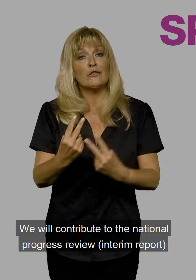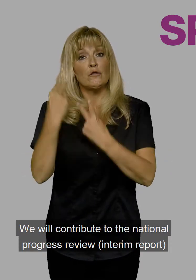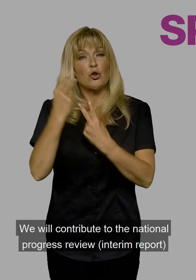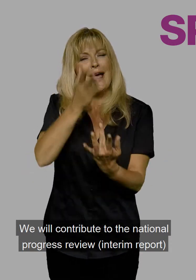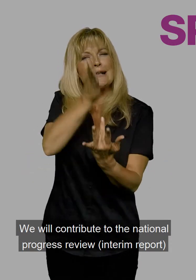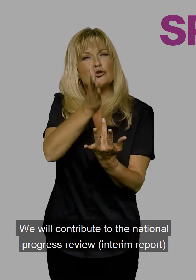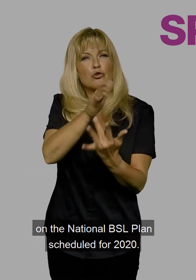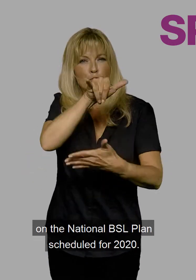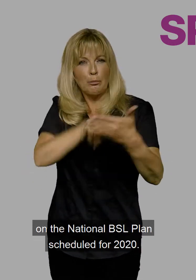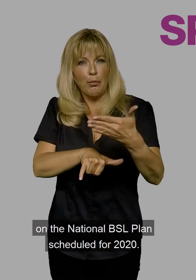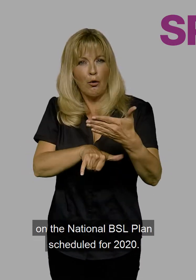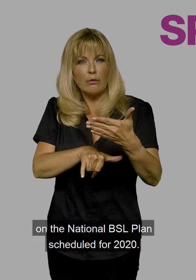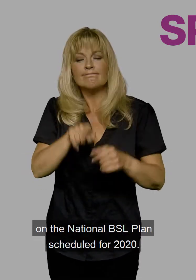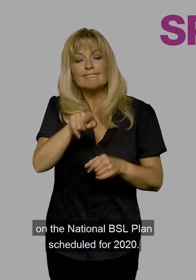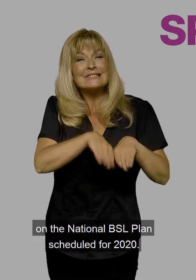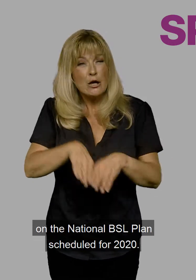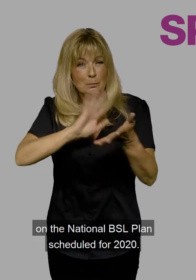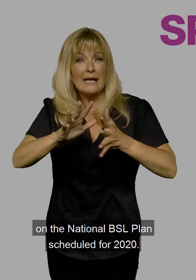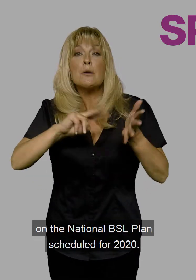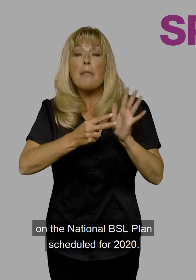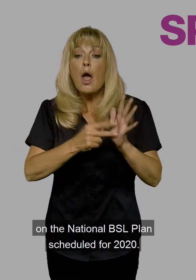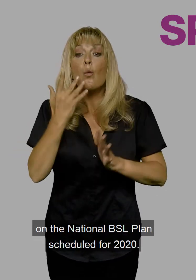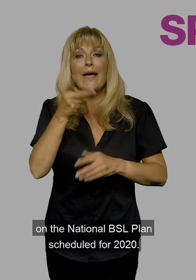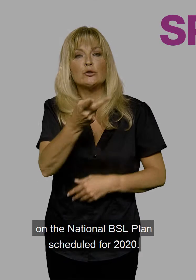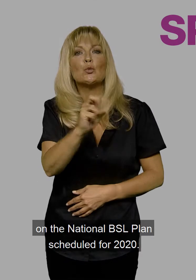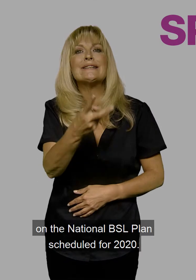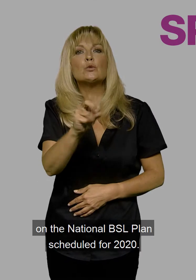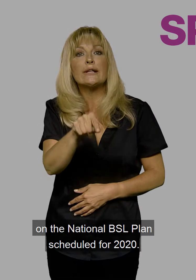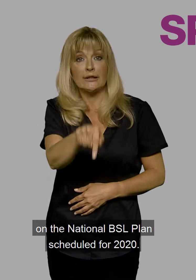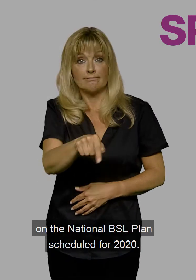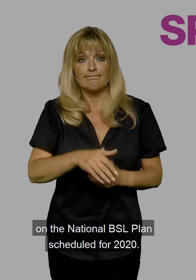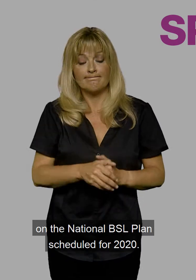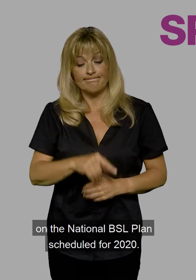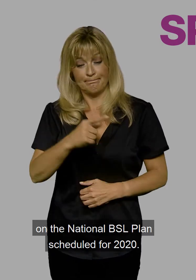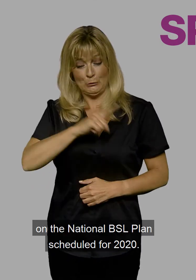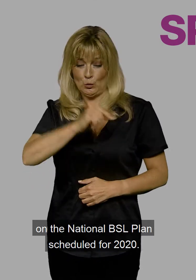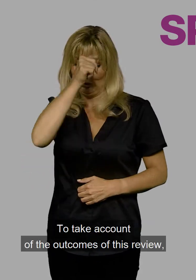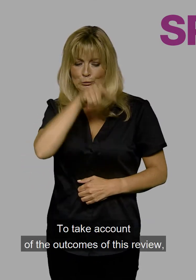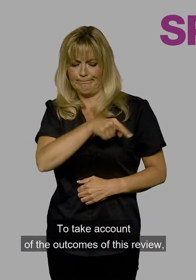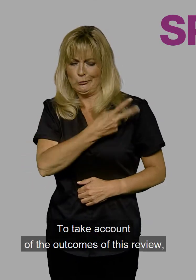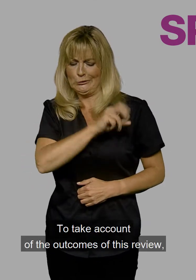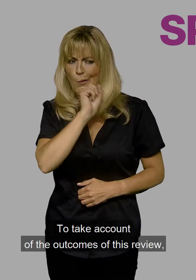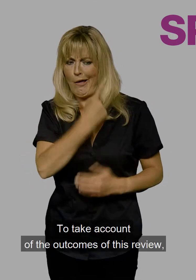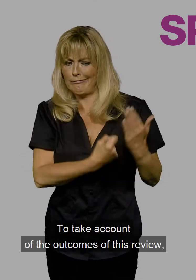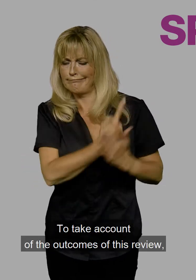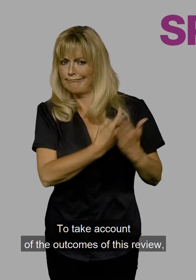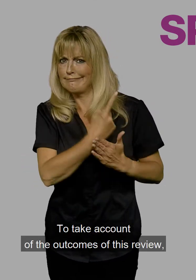interim report on the National BSL Plan scheduled for 2020. To take account of the outcomes of